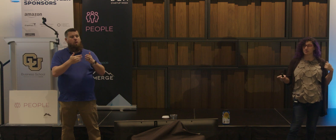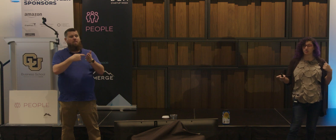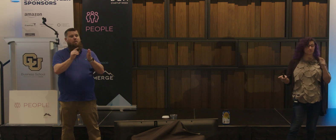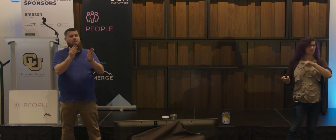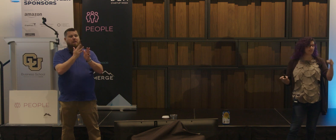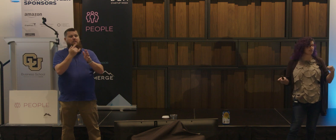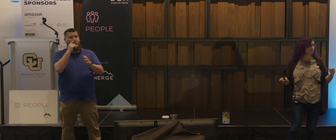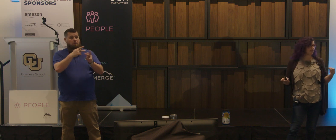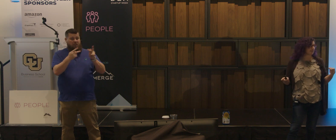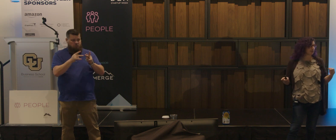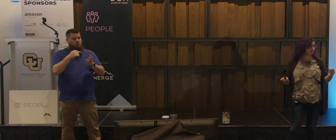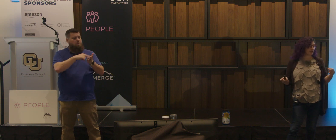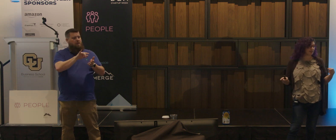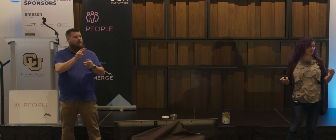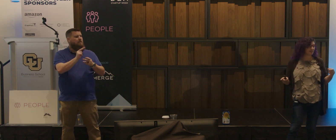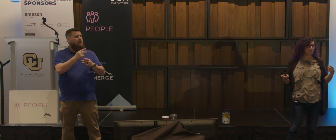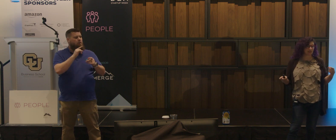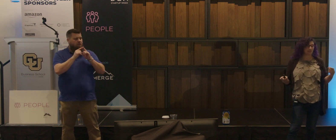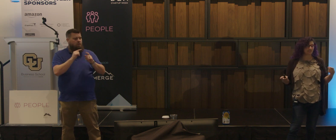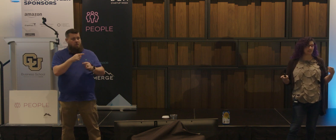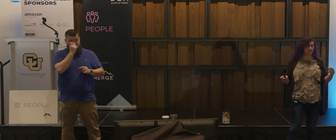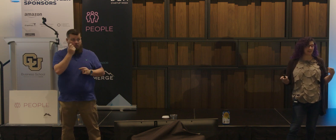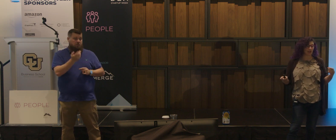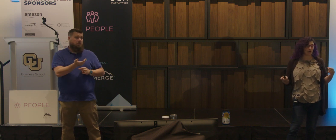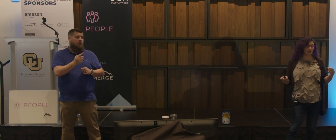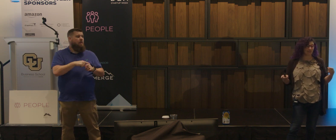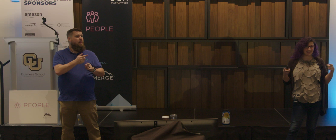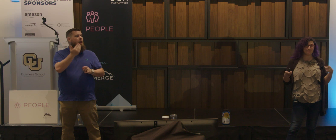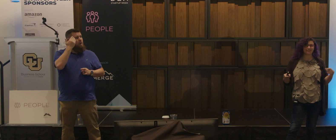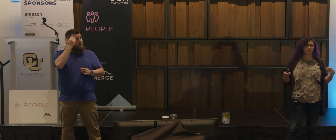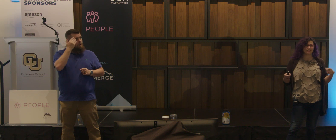for the position is, that's what you pay that second interview at, because